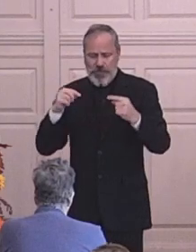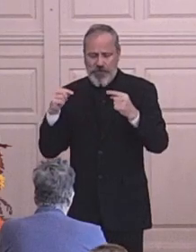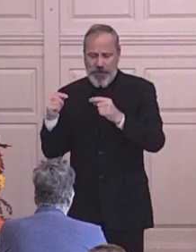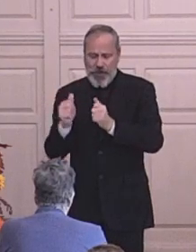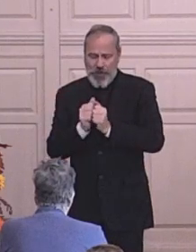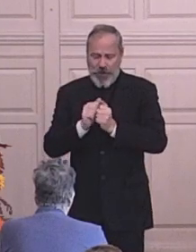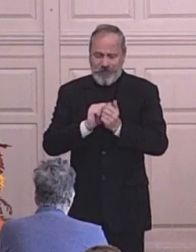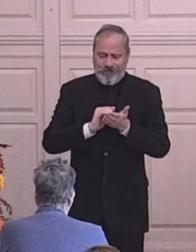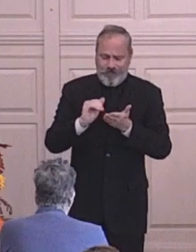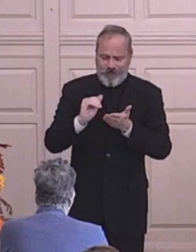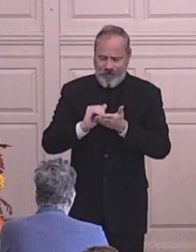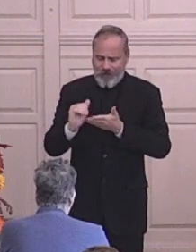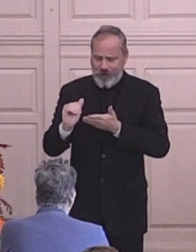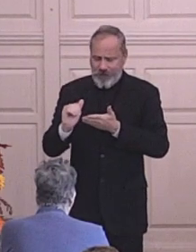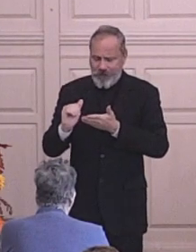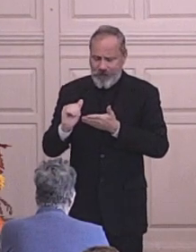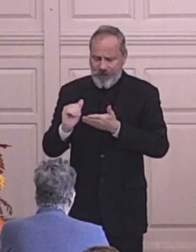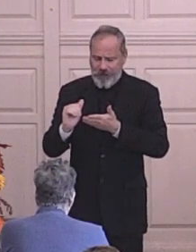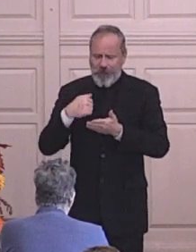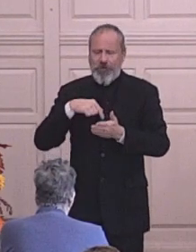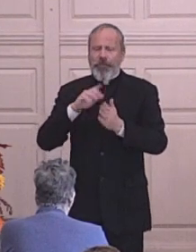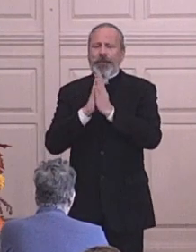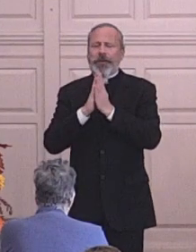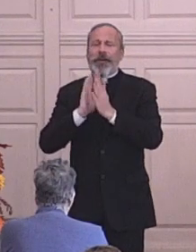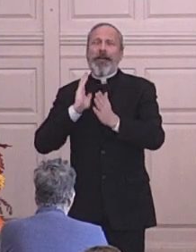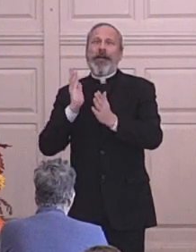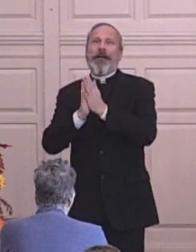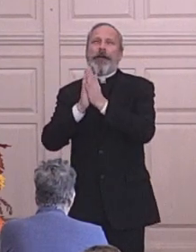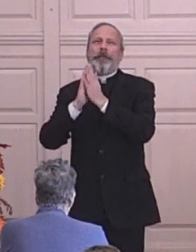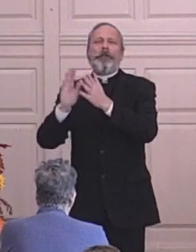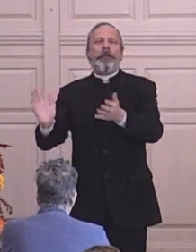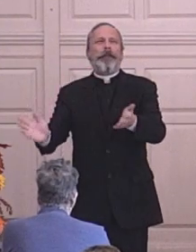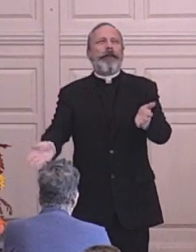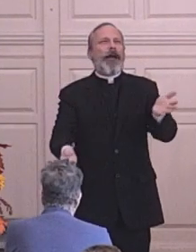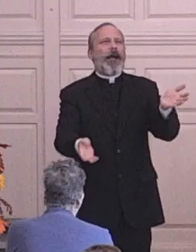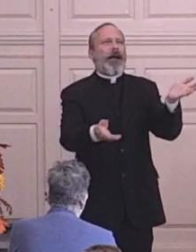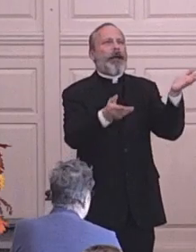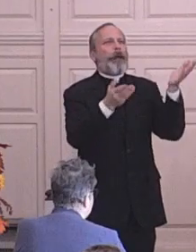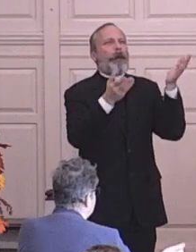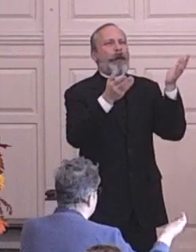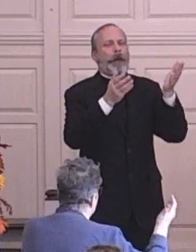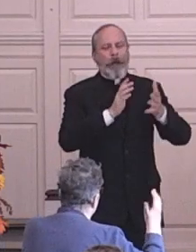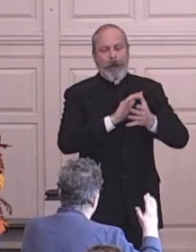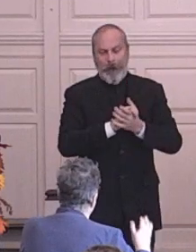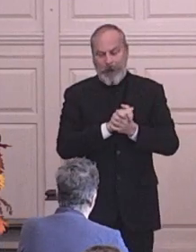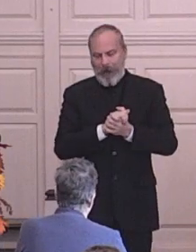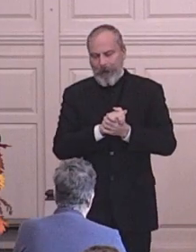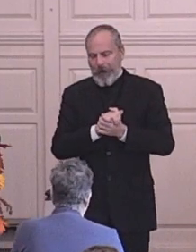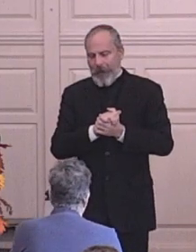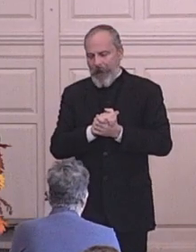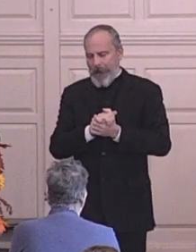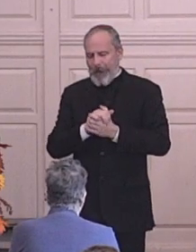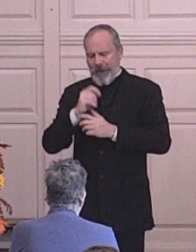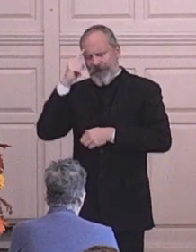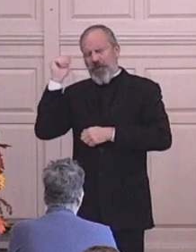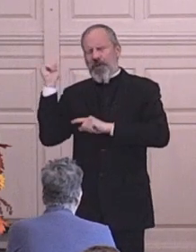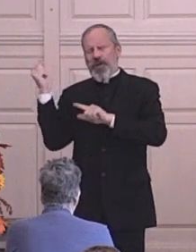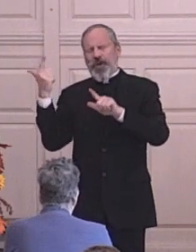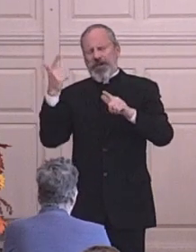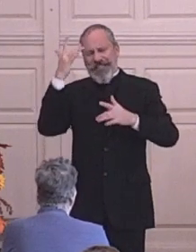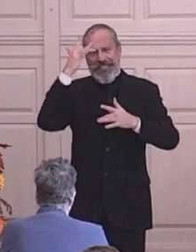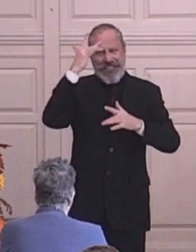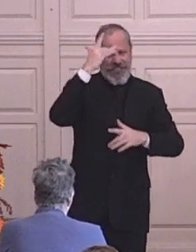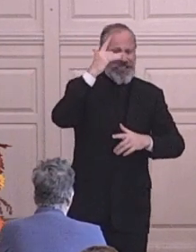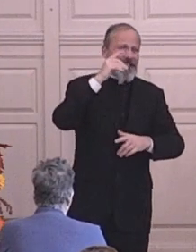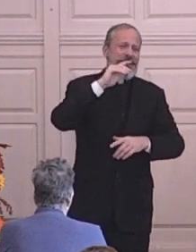with forgiveness, we pray to the Lord. Lord, hear our prayer. For all who are sick